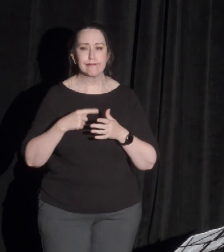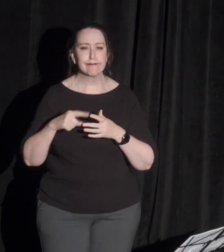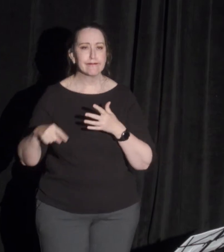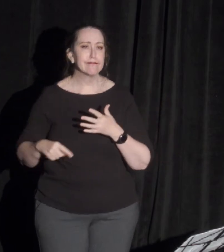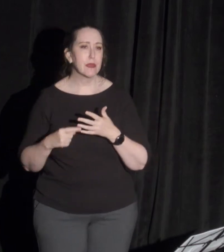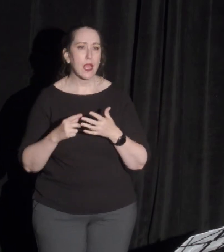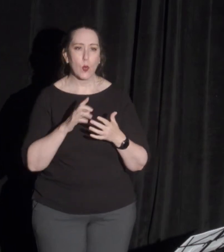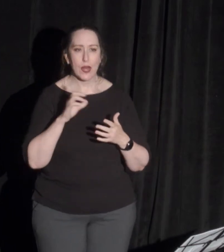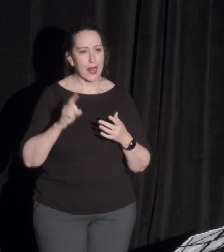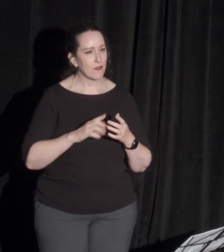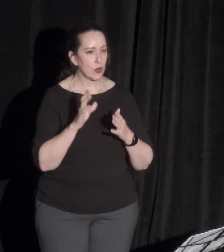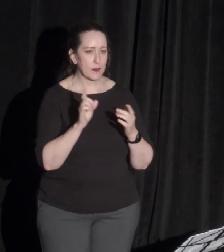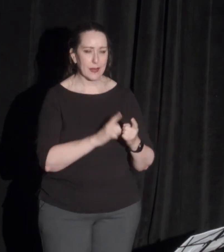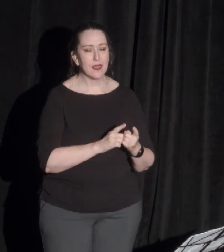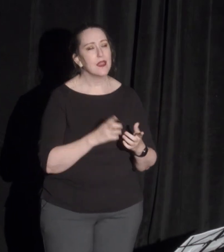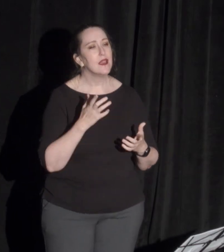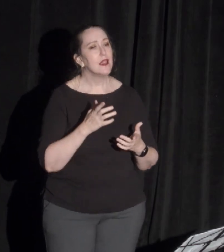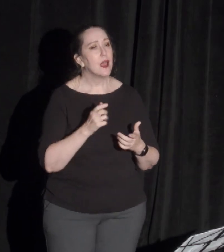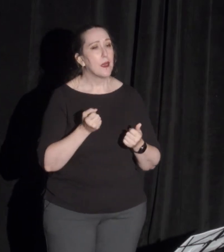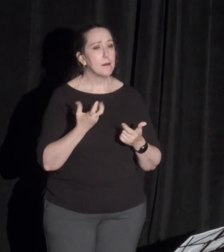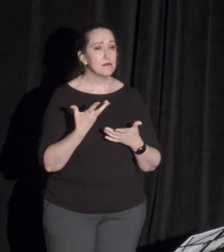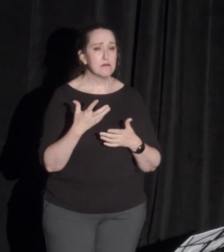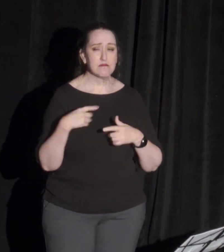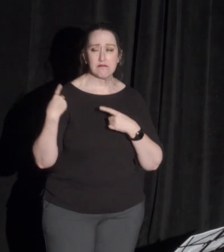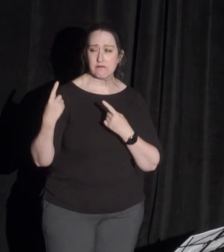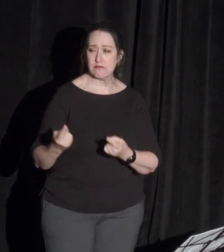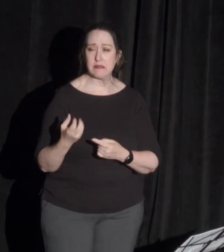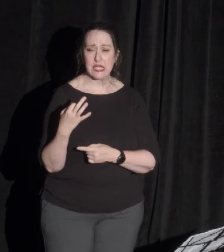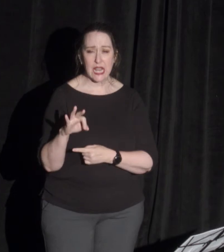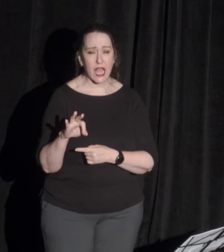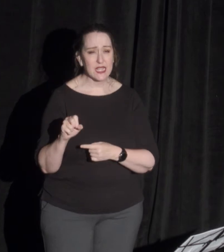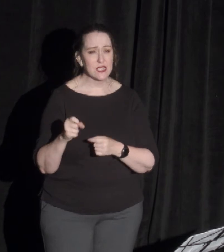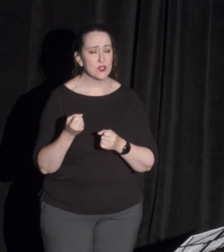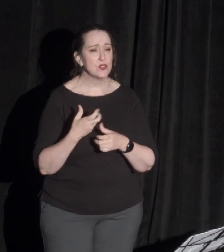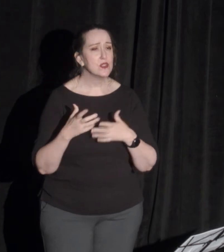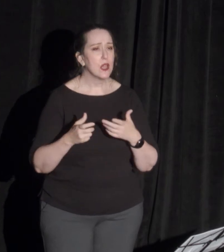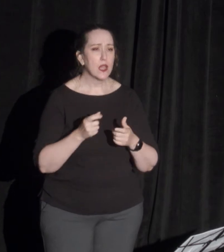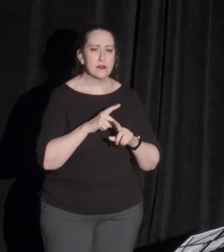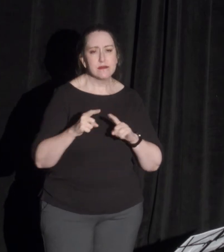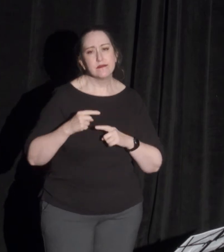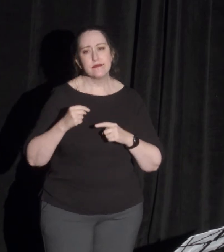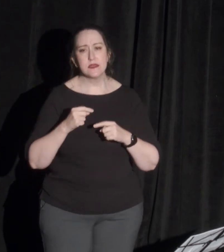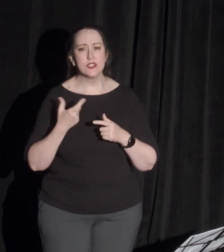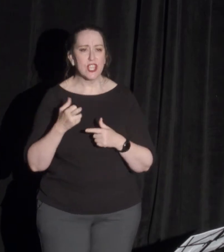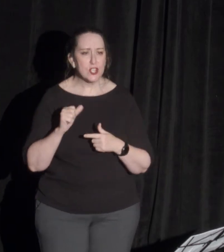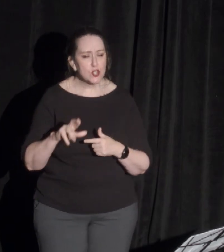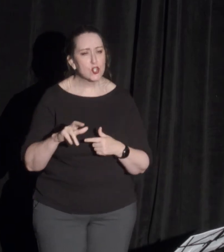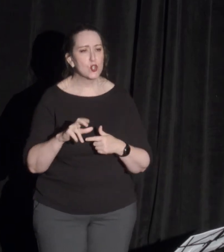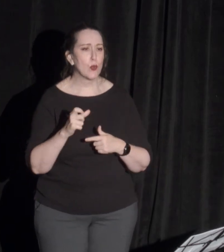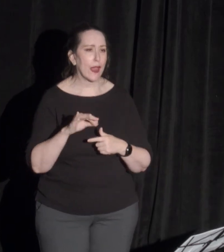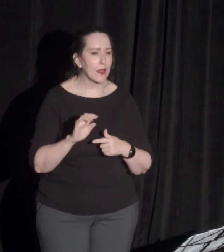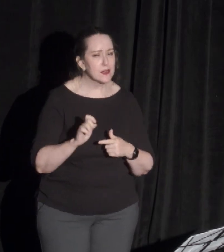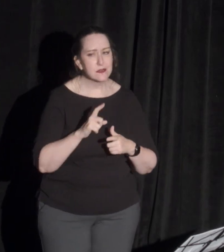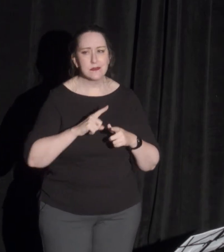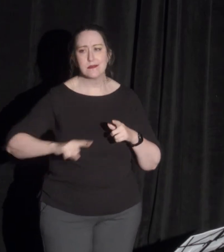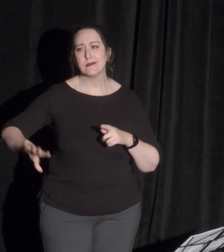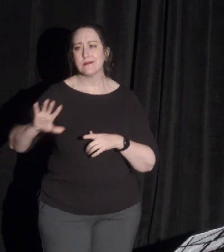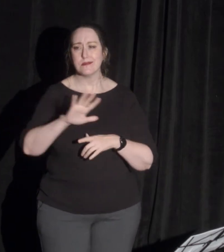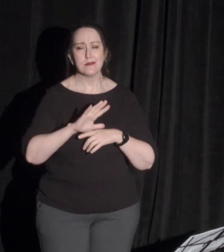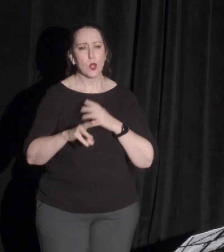imagined. Over the past 90 years, thousands of people of all genders and races and from all over the world have written articles and reviews, letters and